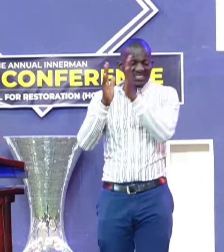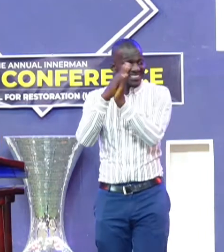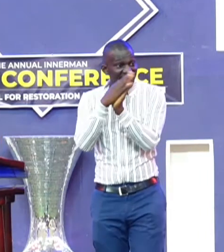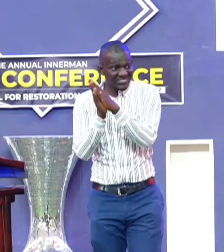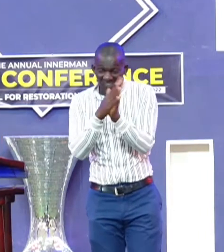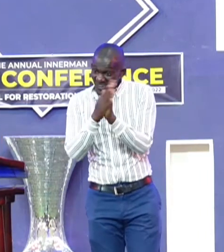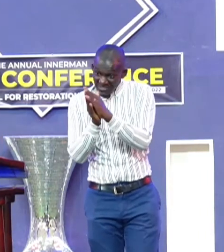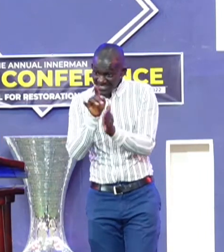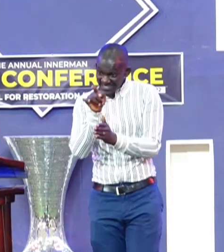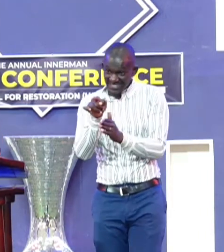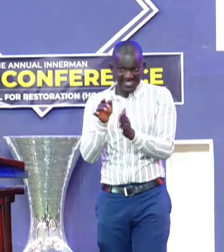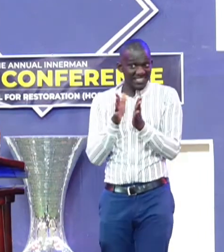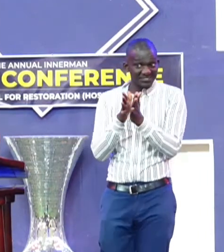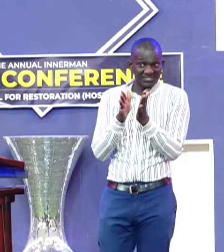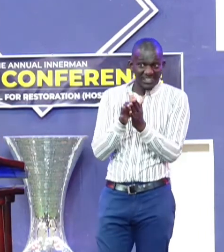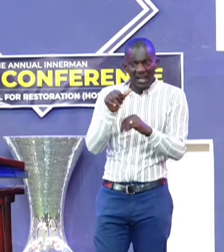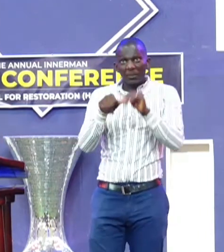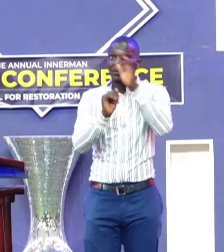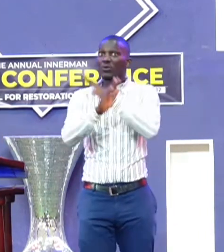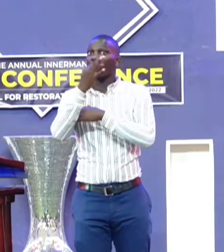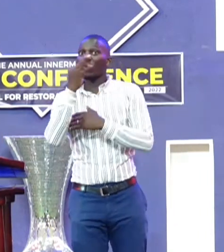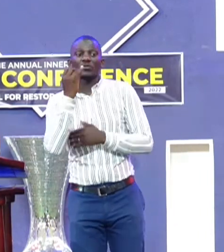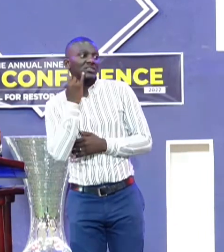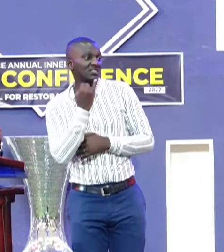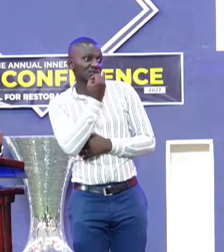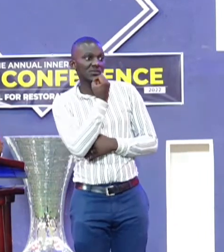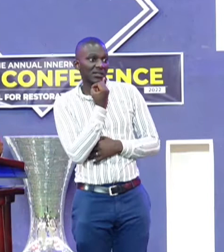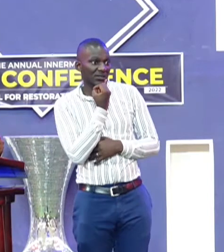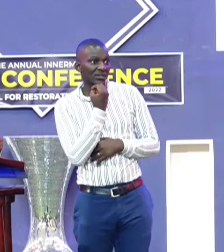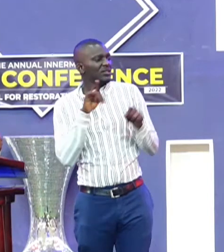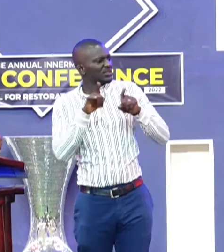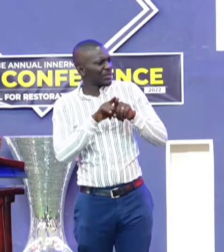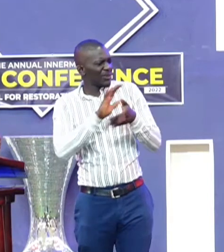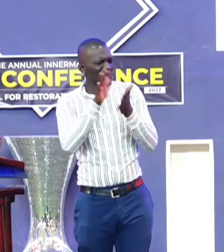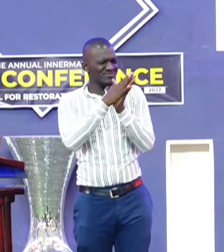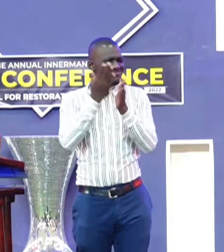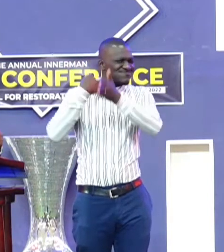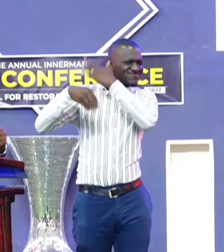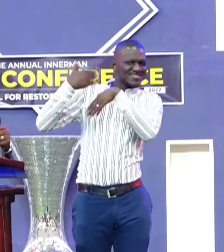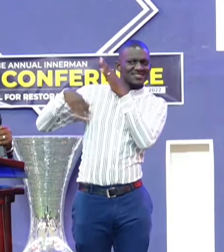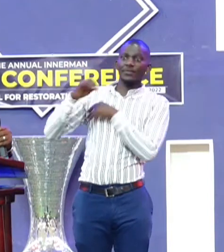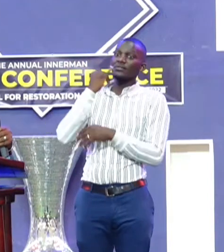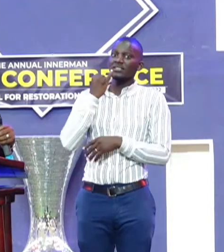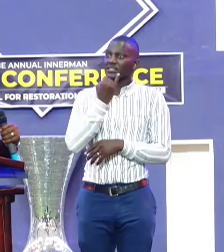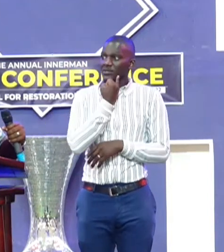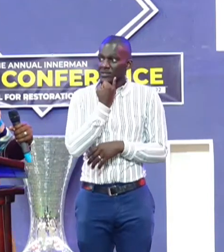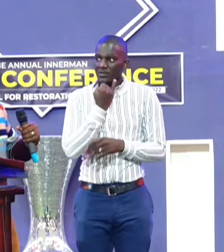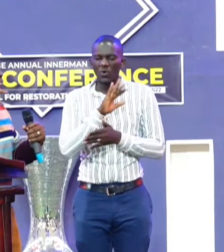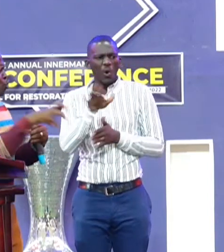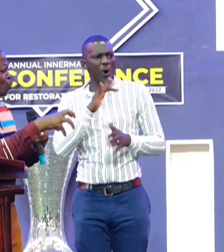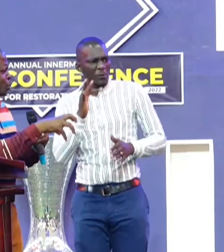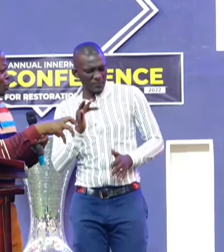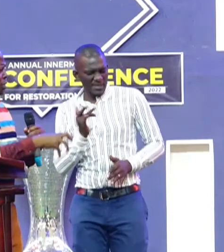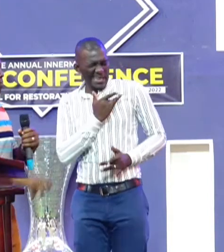banyumya. The story they used to talk about the Lord of Israel and the history of Israel. Nebikwata ku mutima